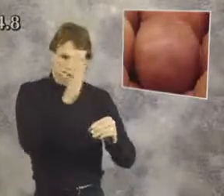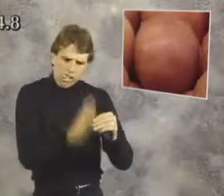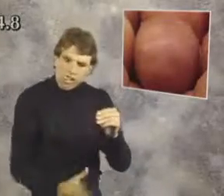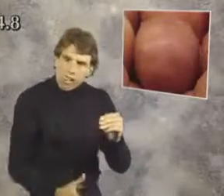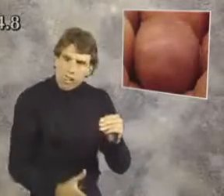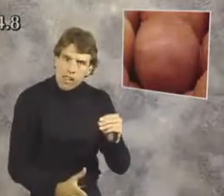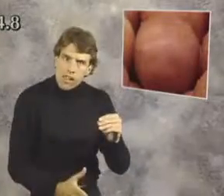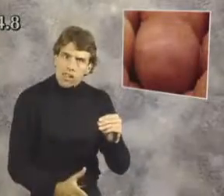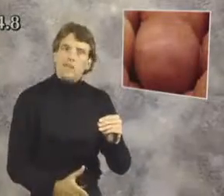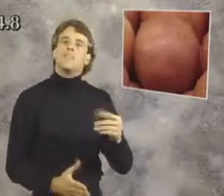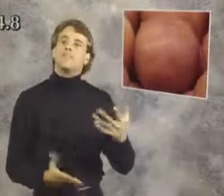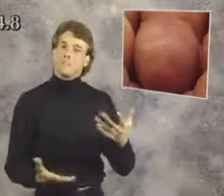hand slices it.